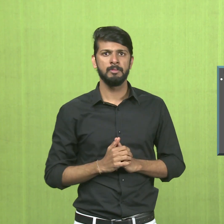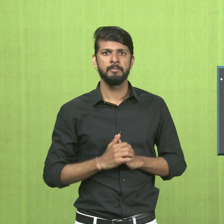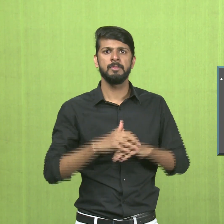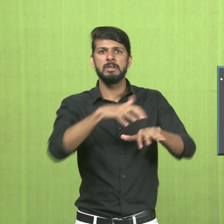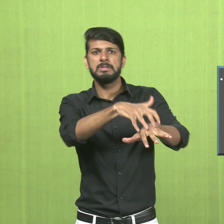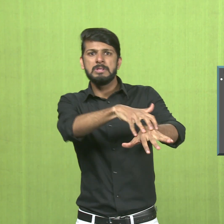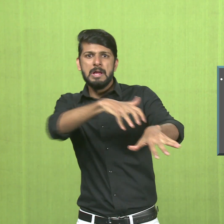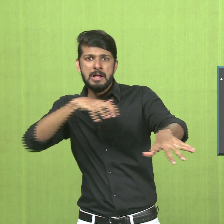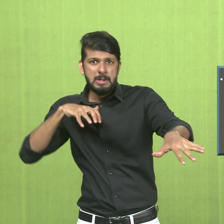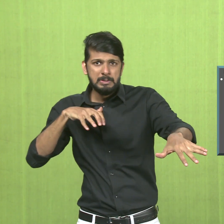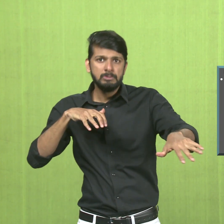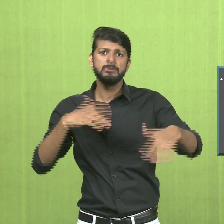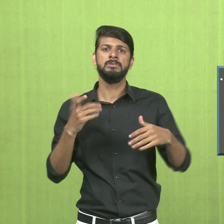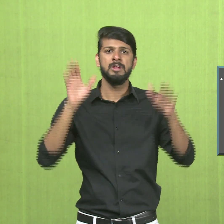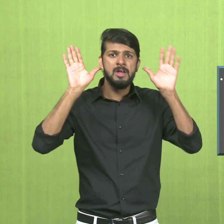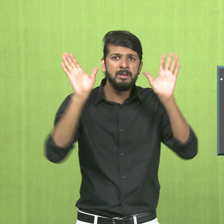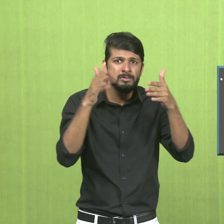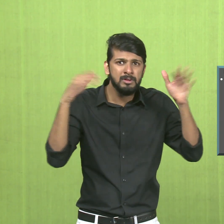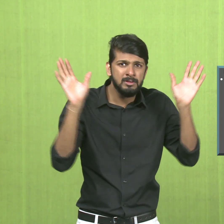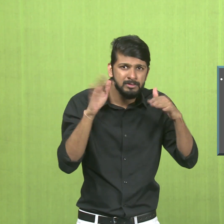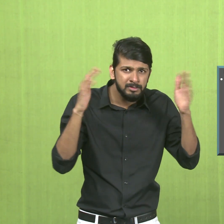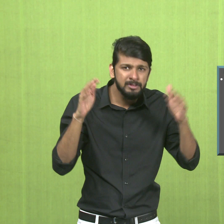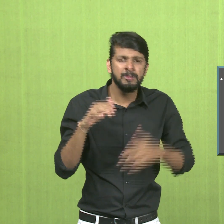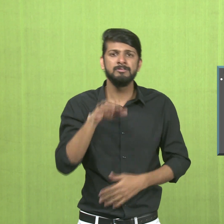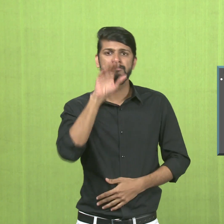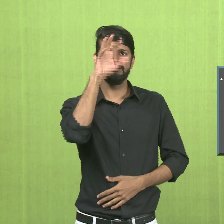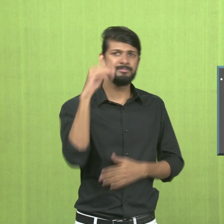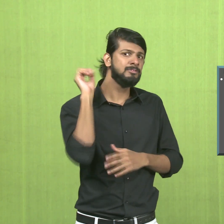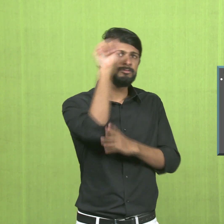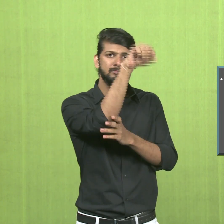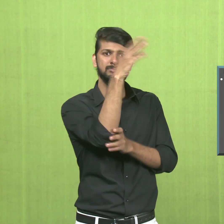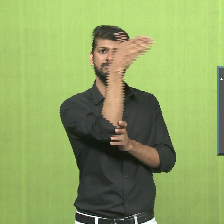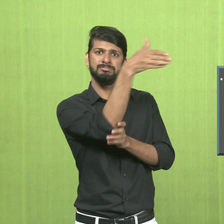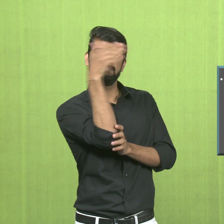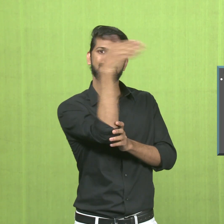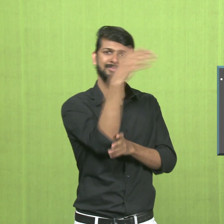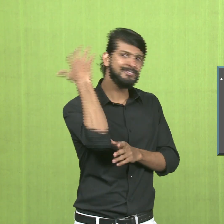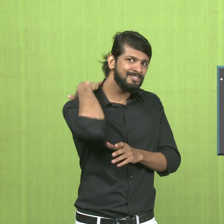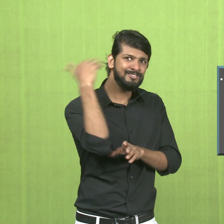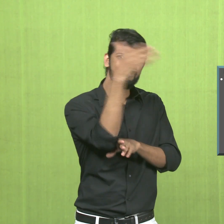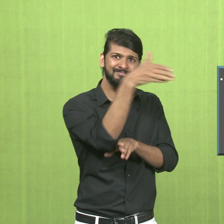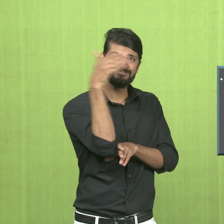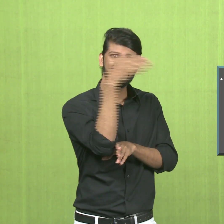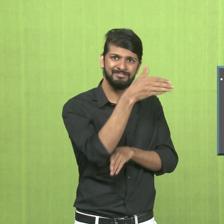then the lot of animals like the lion, the elephant, the camel, the